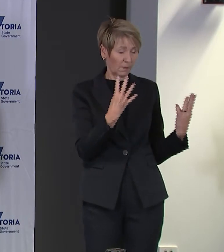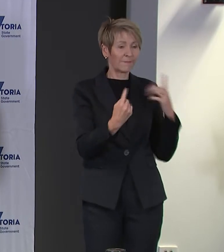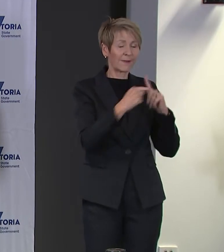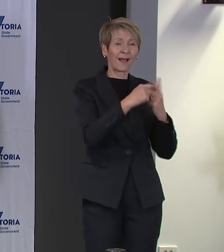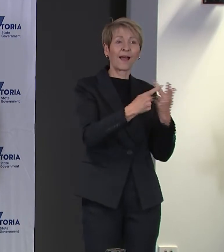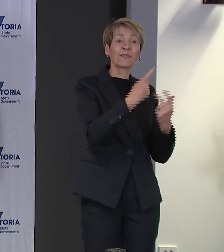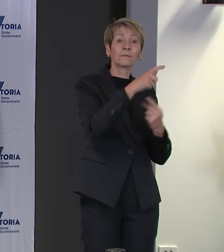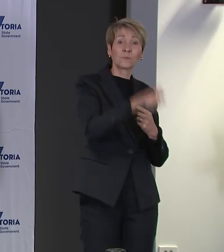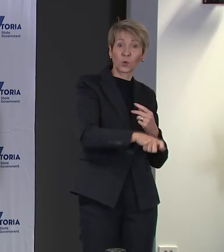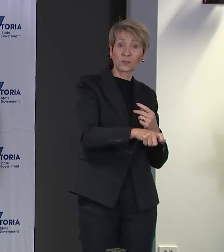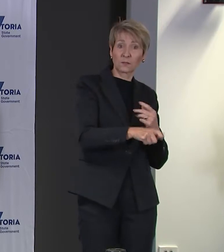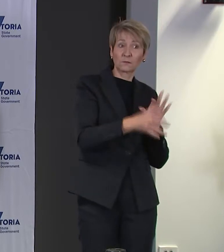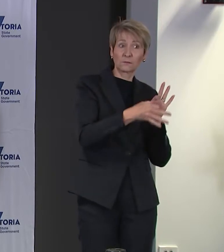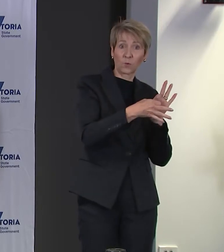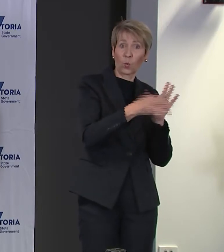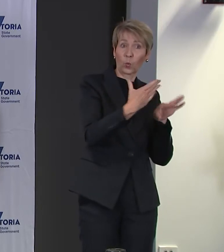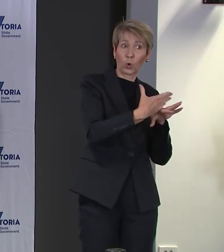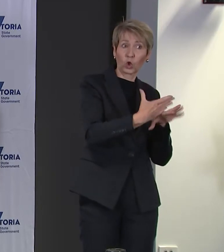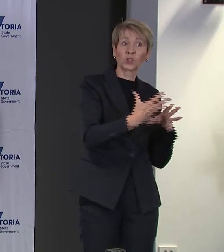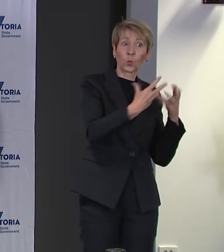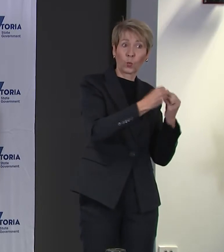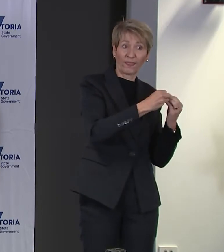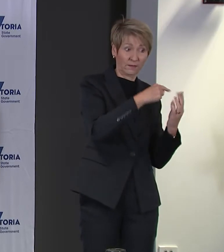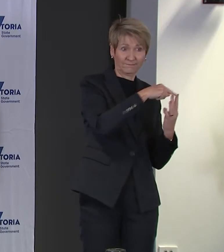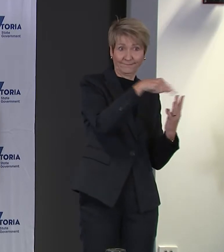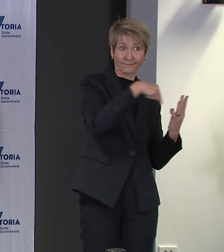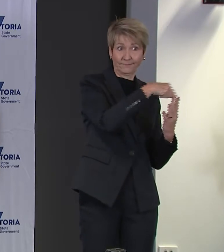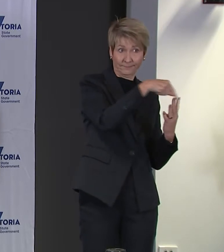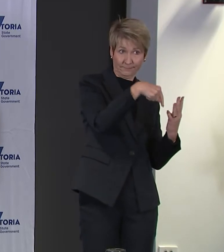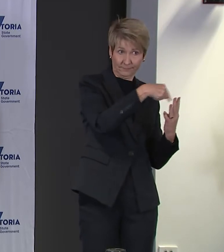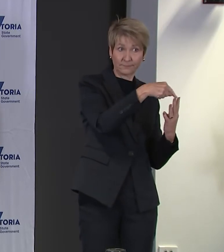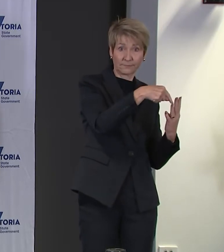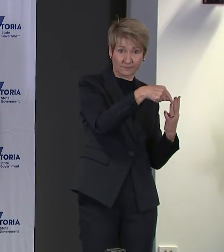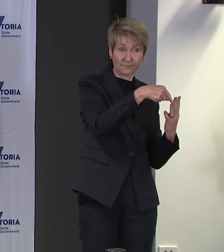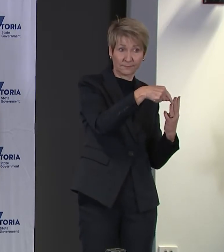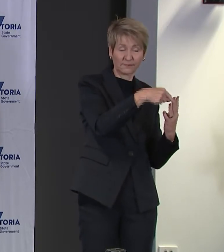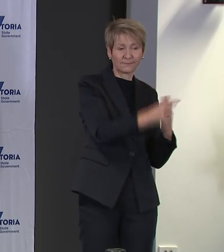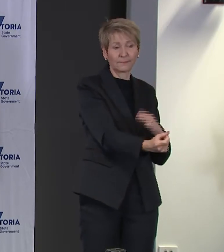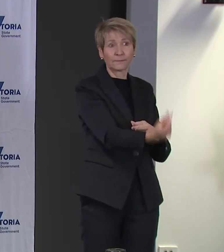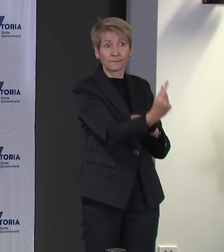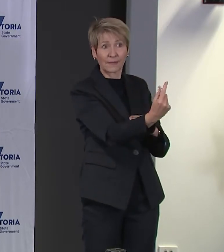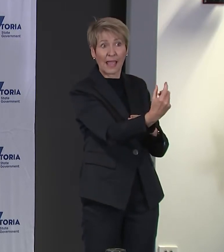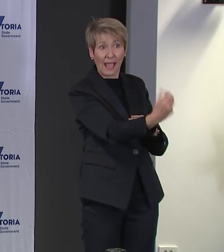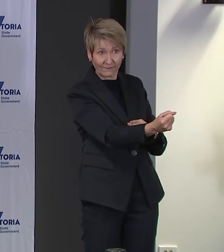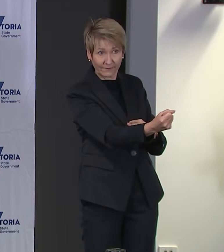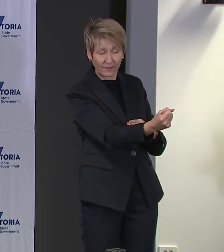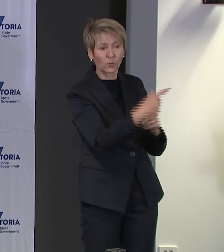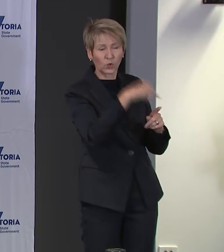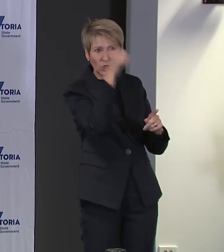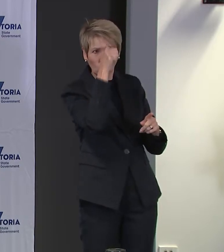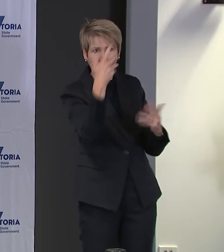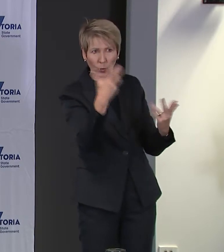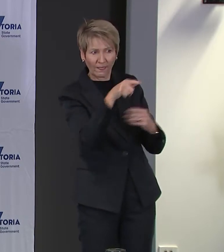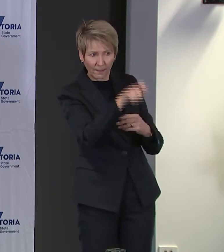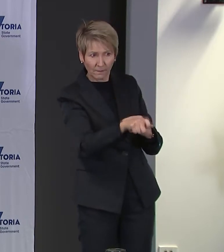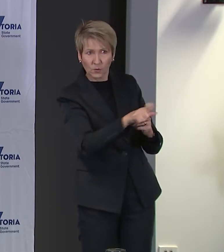colleague of the first case that we identified a few days ago, and we have identified some exposure sites for that